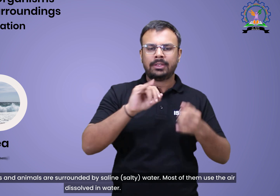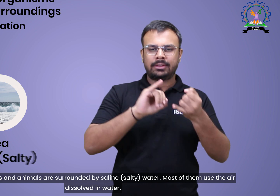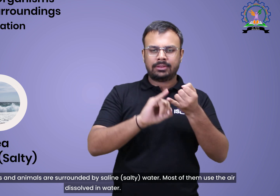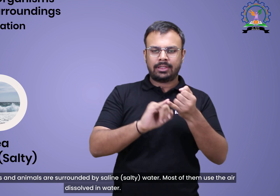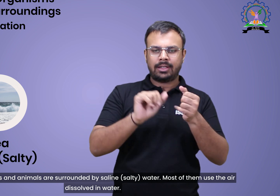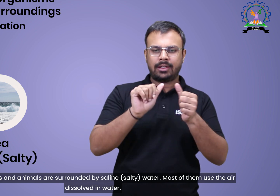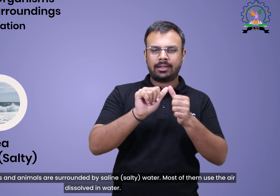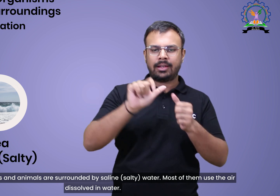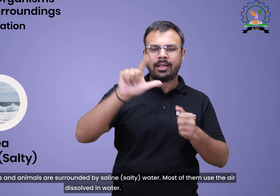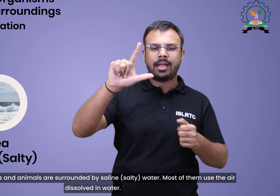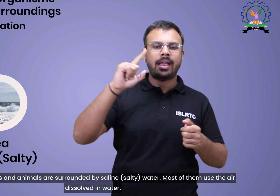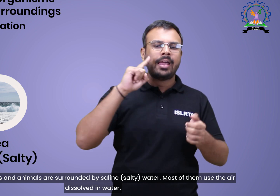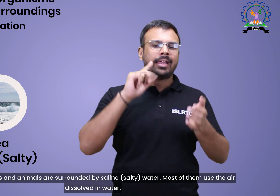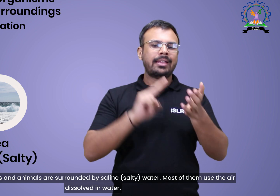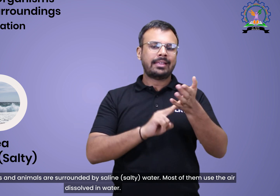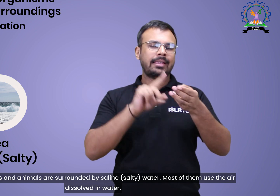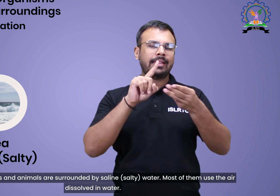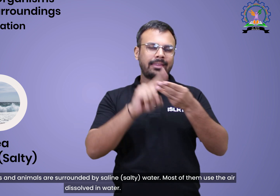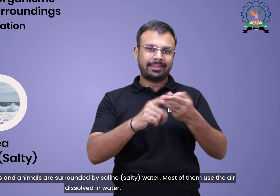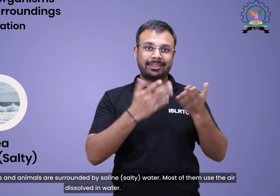air dissolved in water.